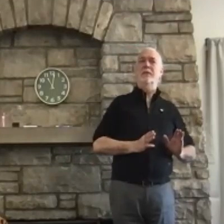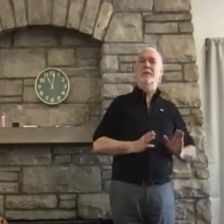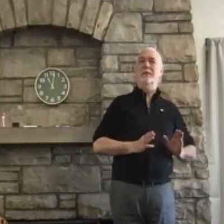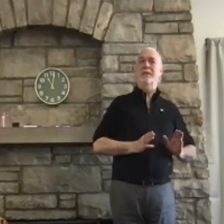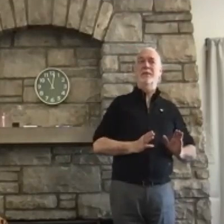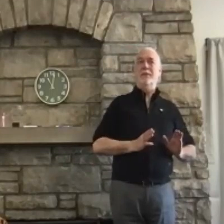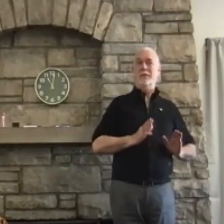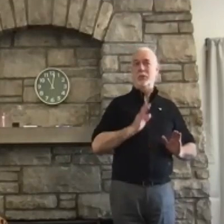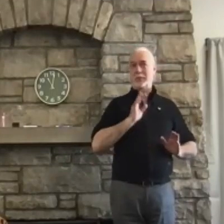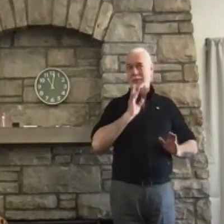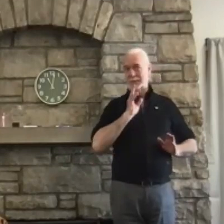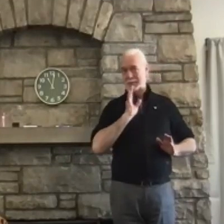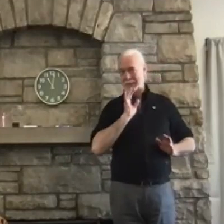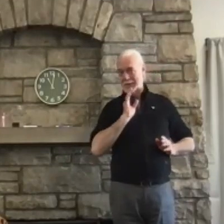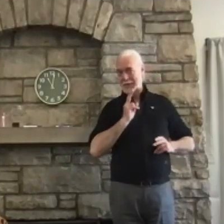technology